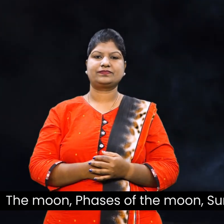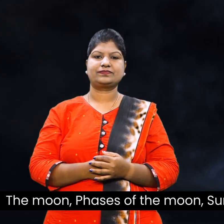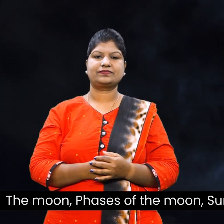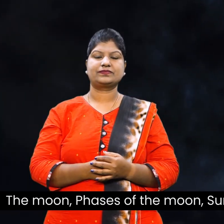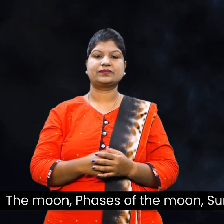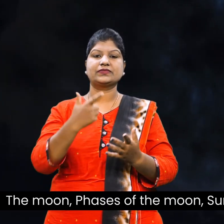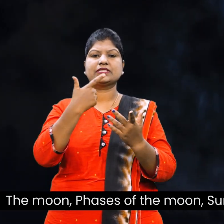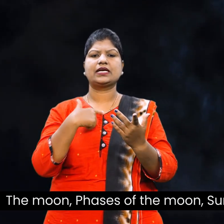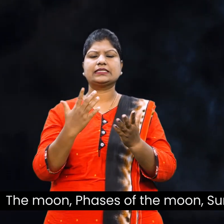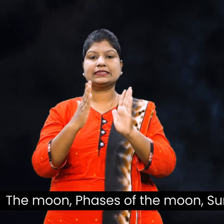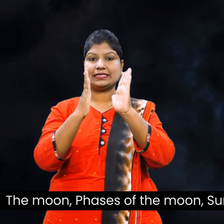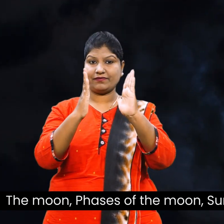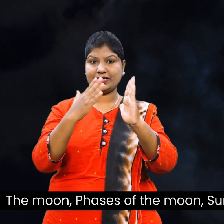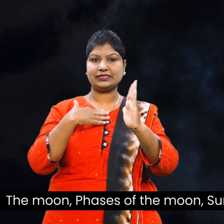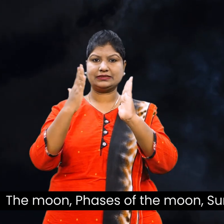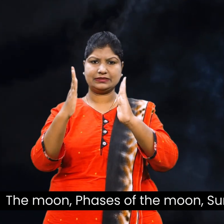phases of the moon,